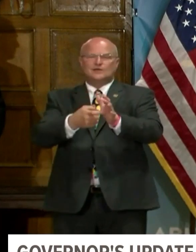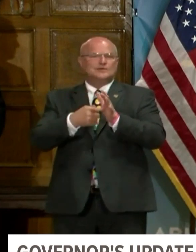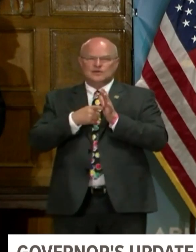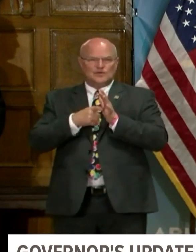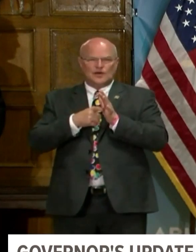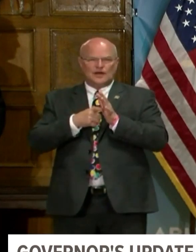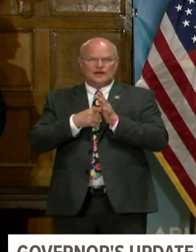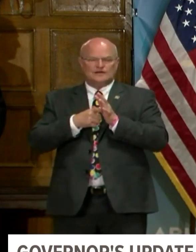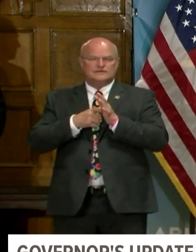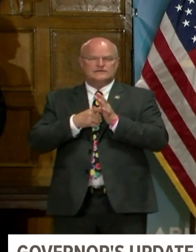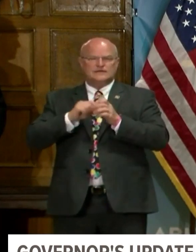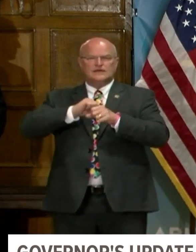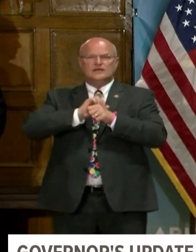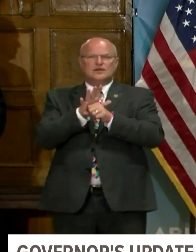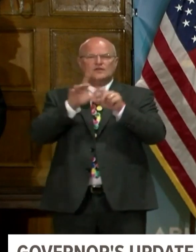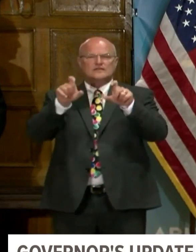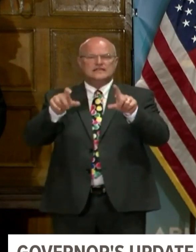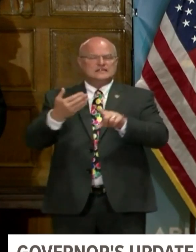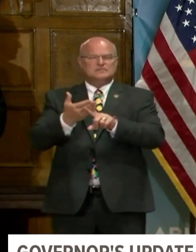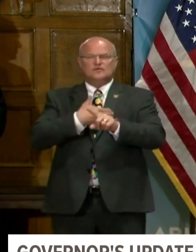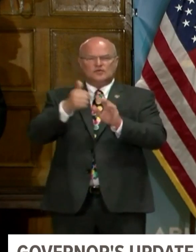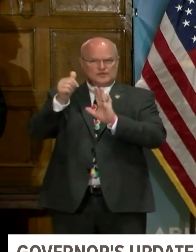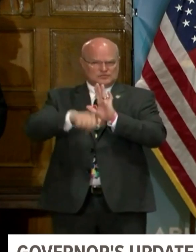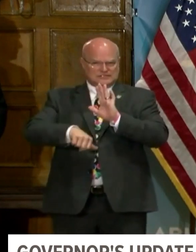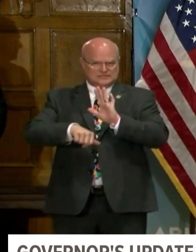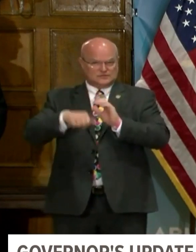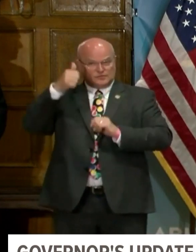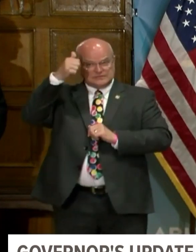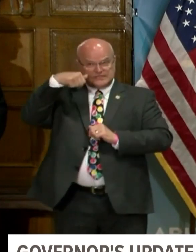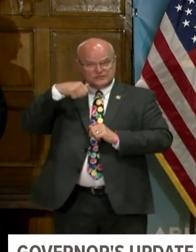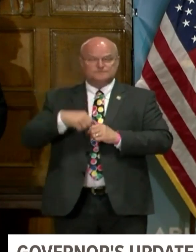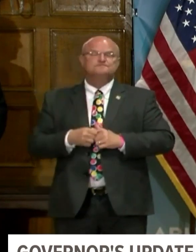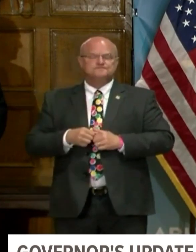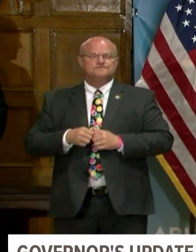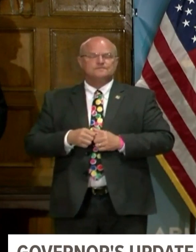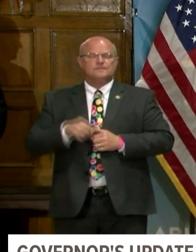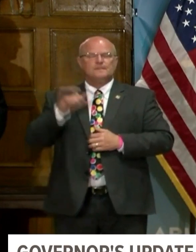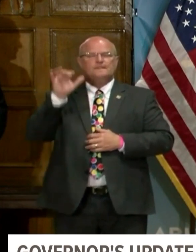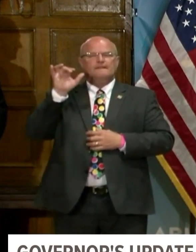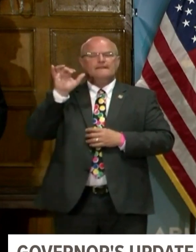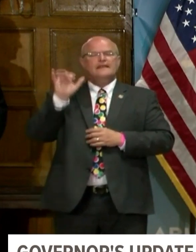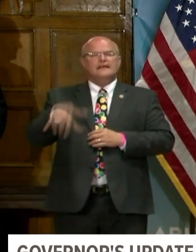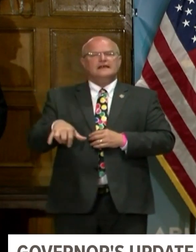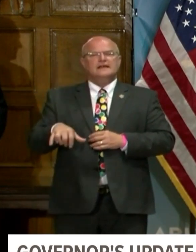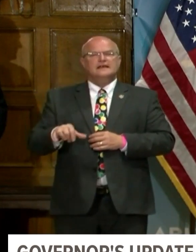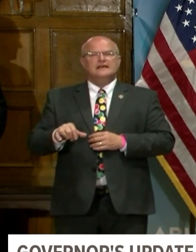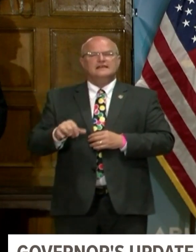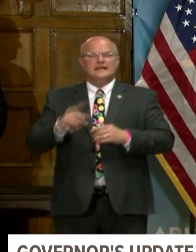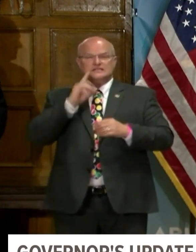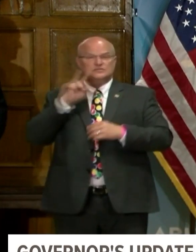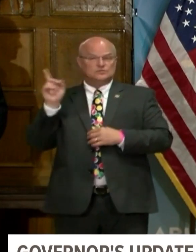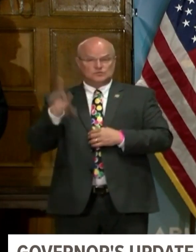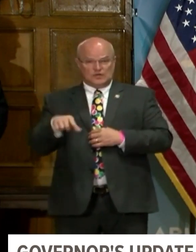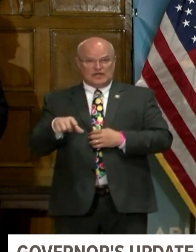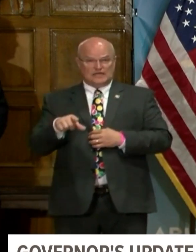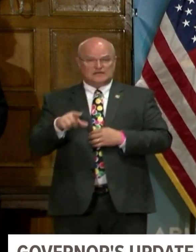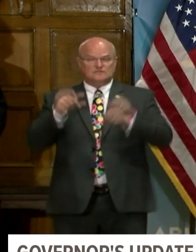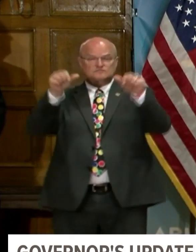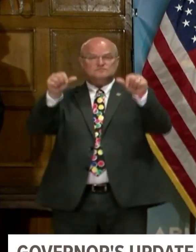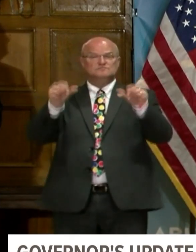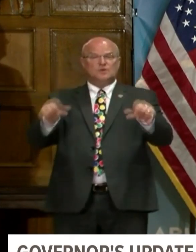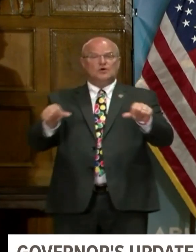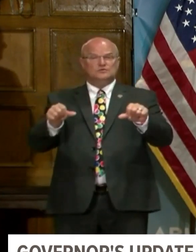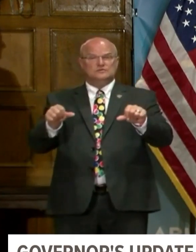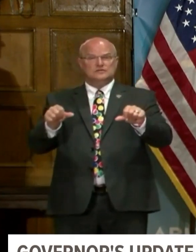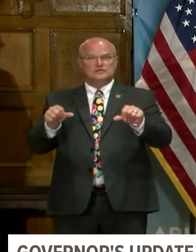require testing before the procedure. And that directive will be